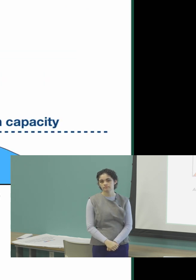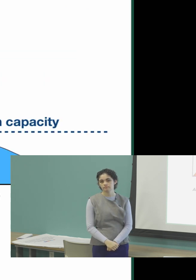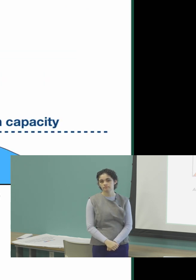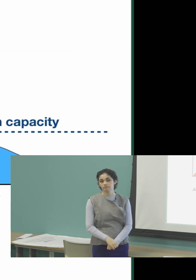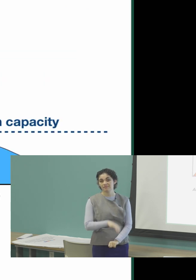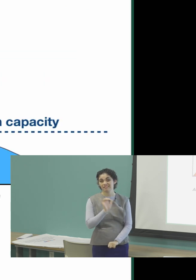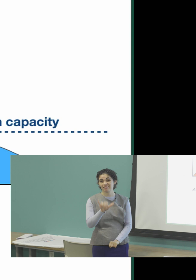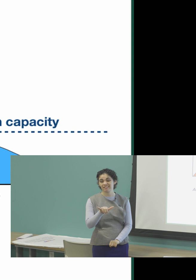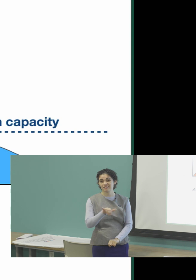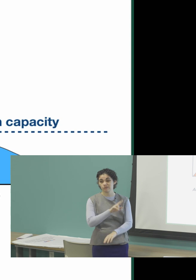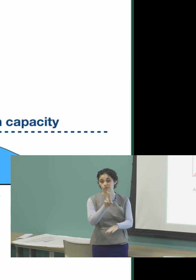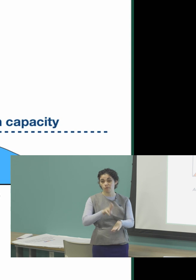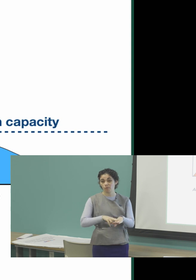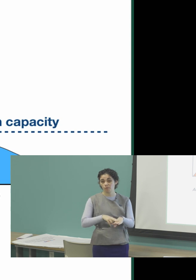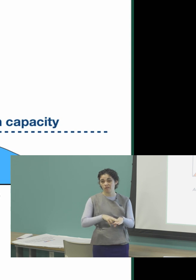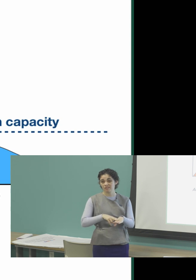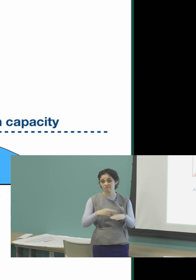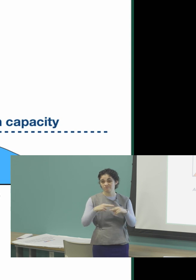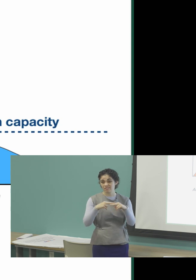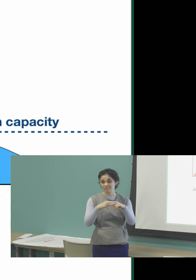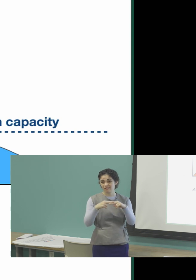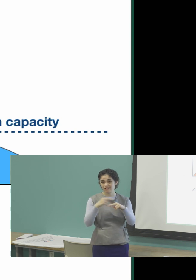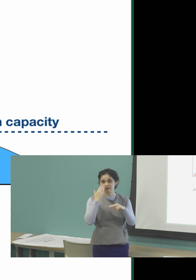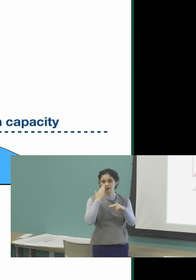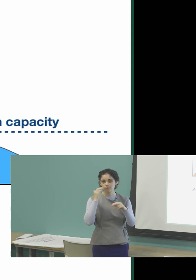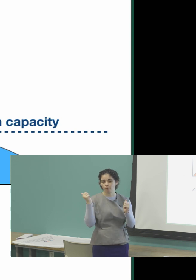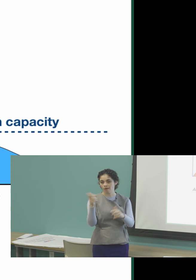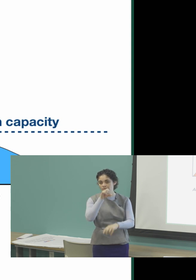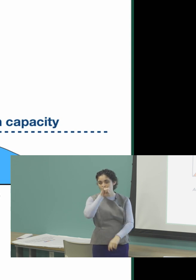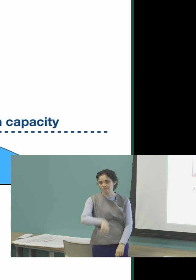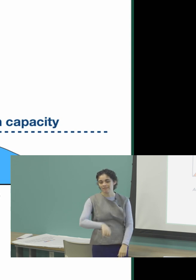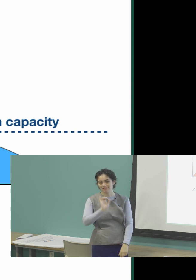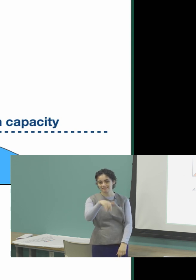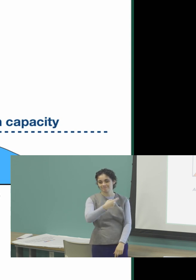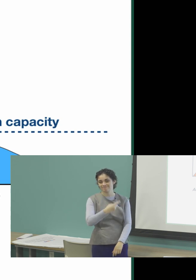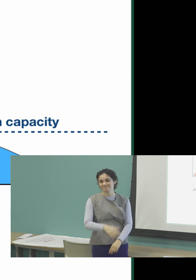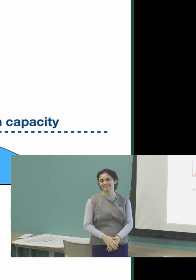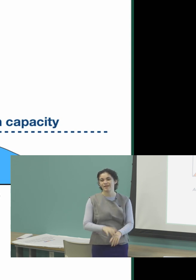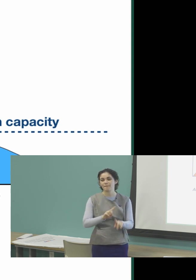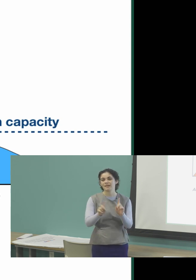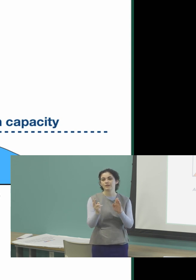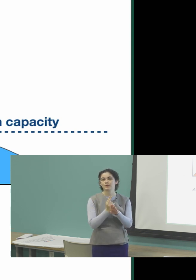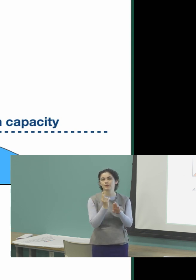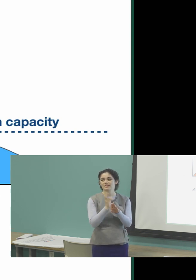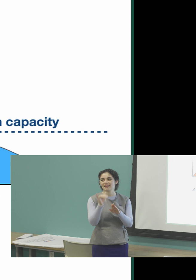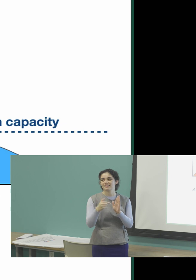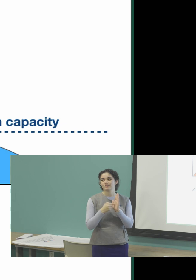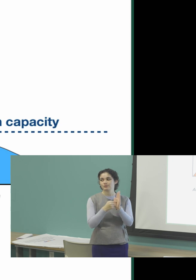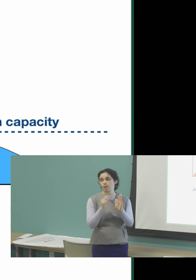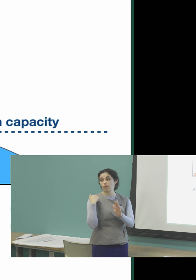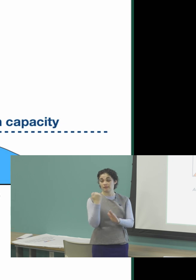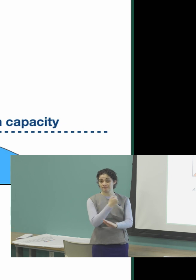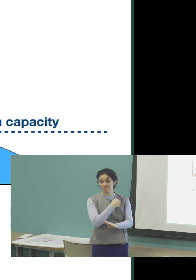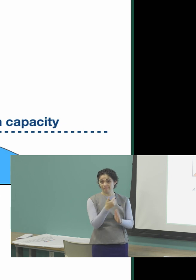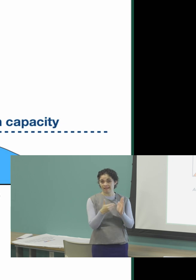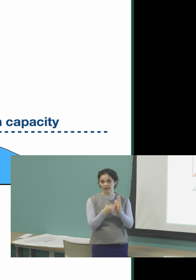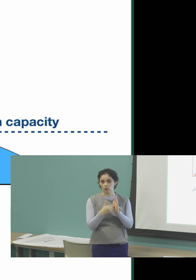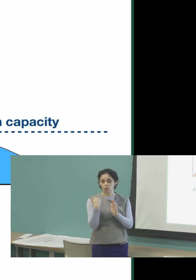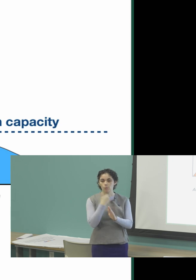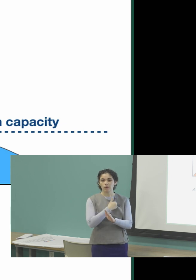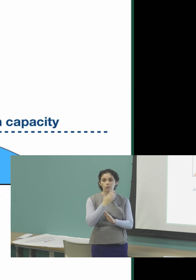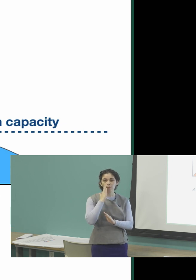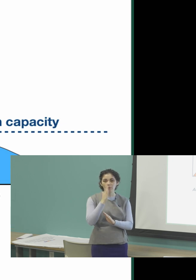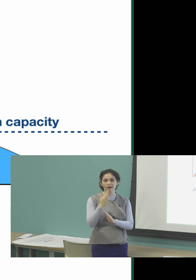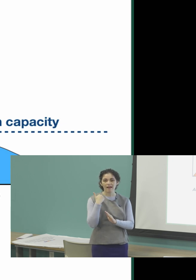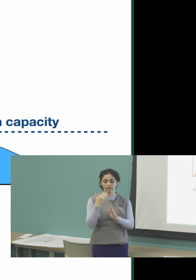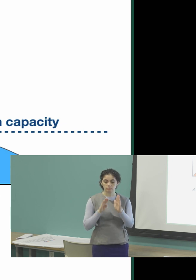This is our customary slide, which I know you all love. But we're going to use this to again remind us that we're going to talk about